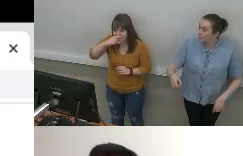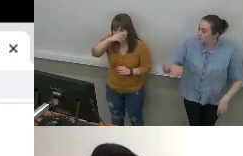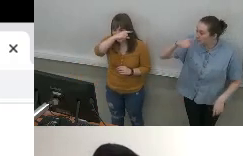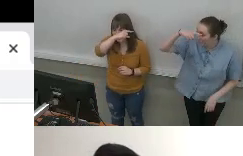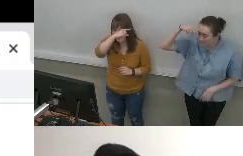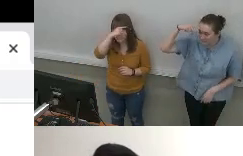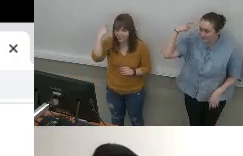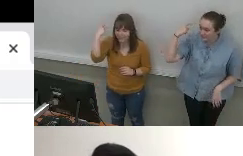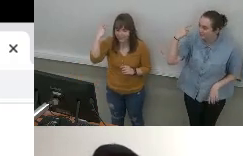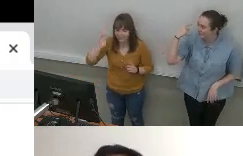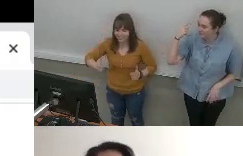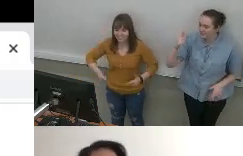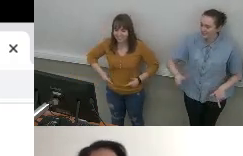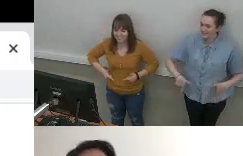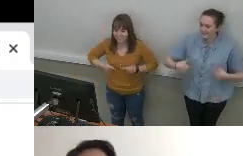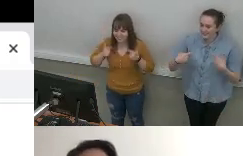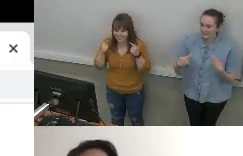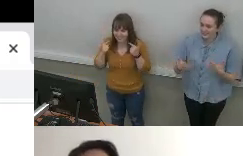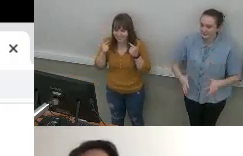Oh, ooh, you have it on this one.